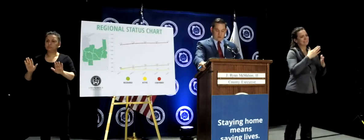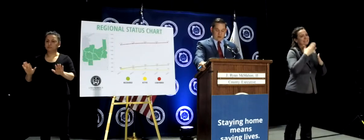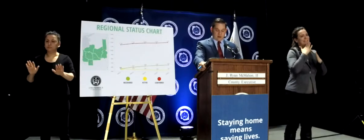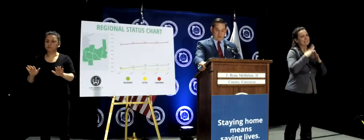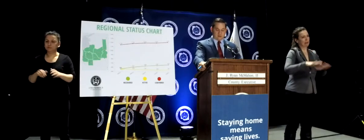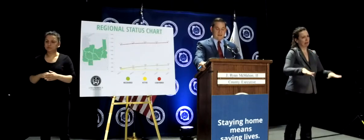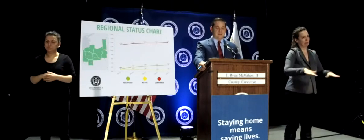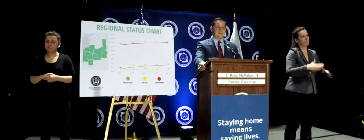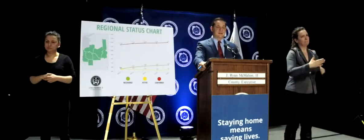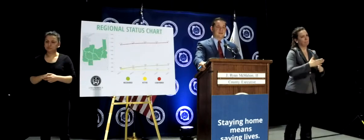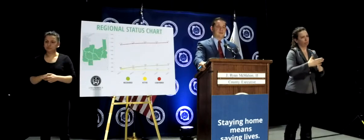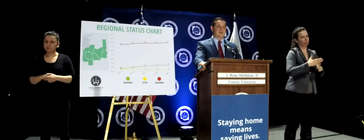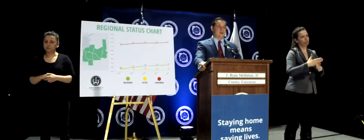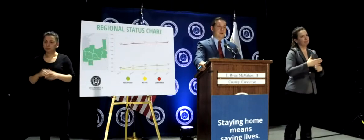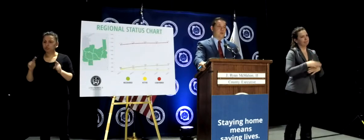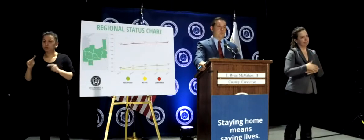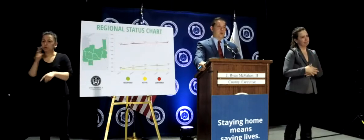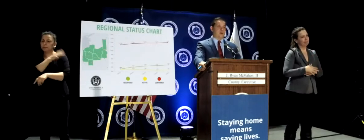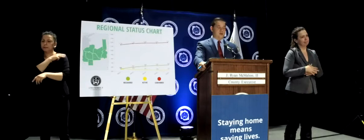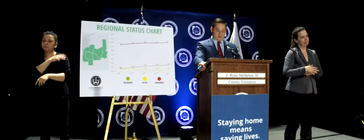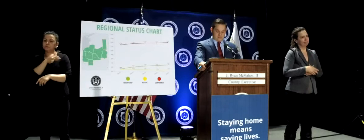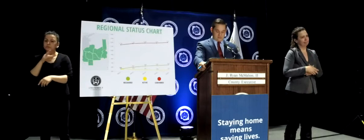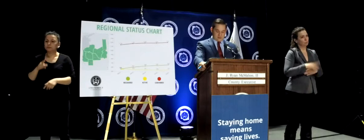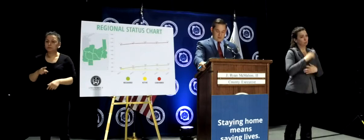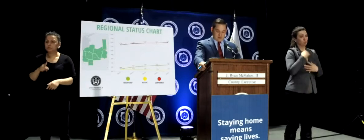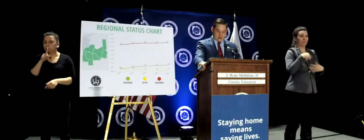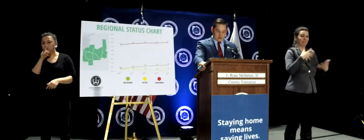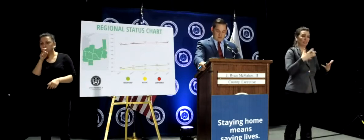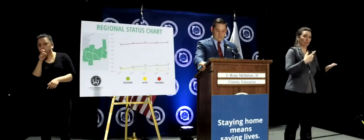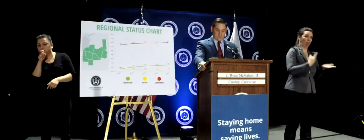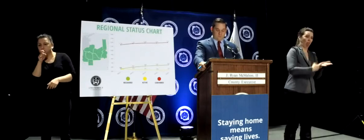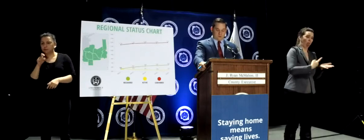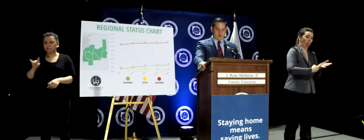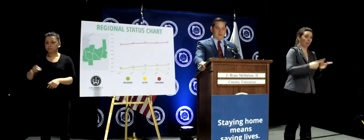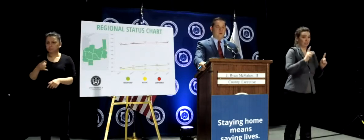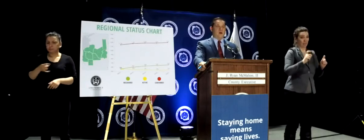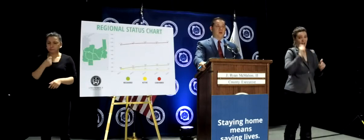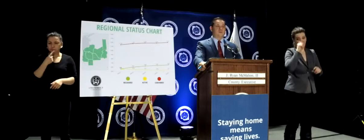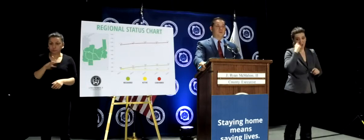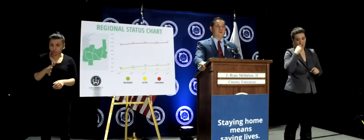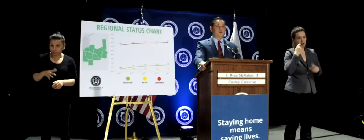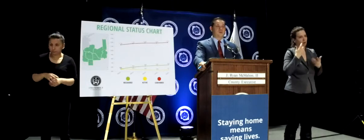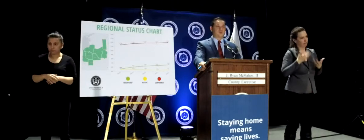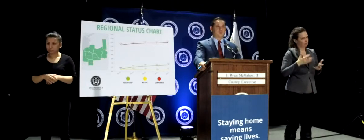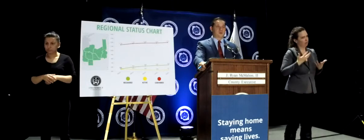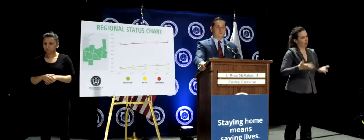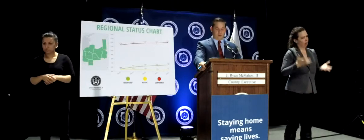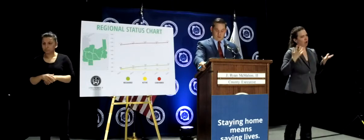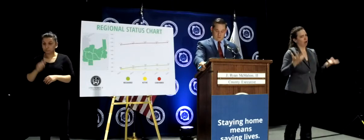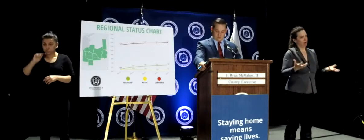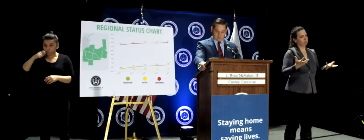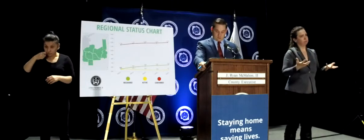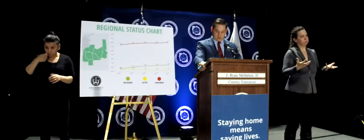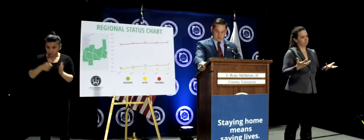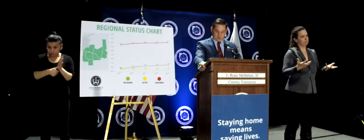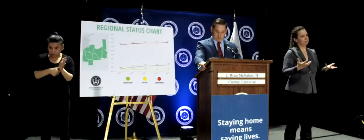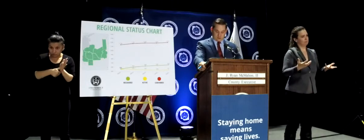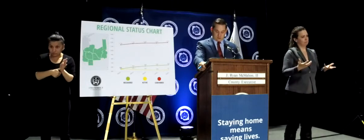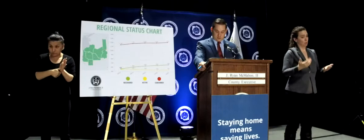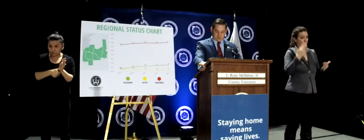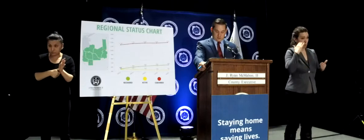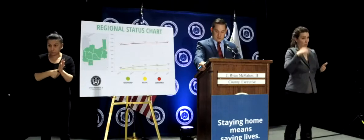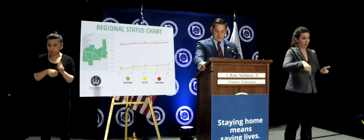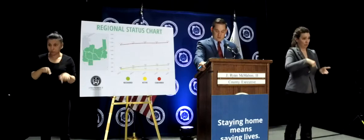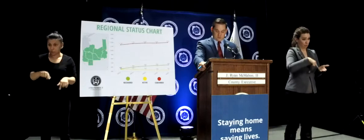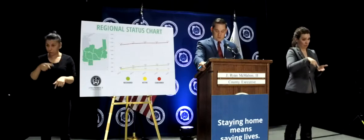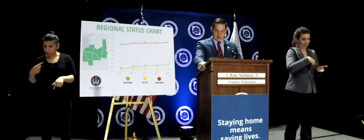we talk a lot about testing, how important it is. I know all of you knew this week, of course. Trish especially